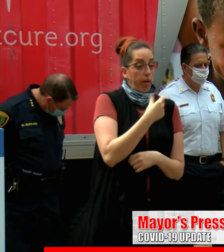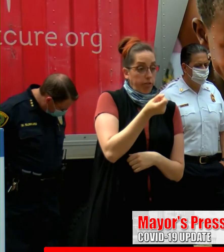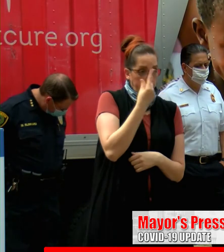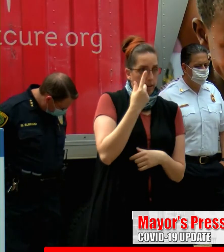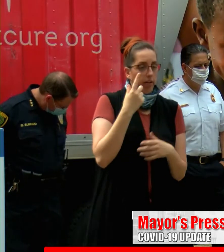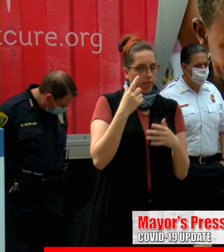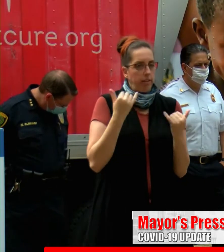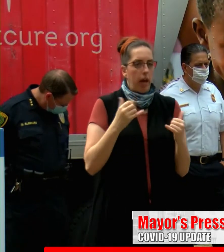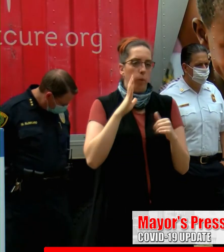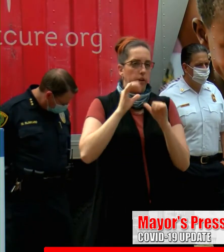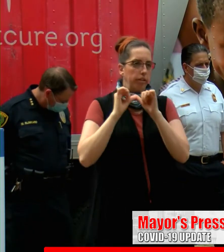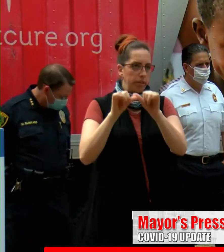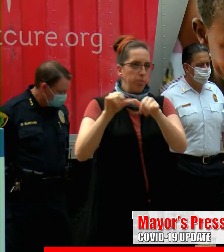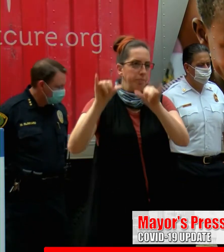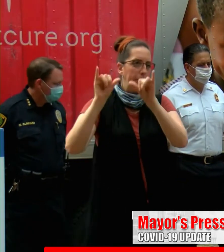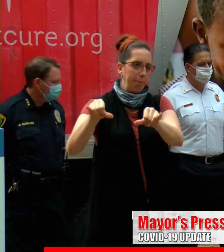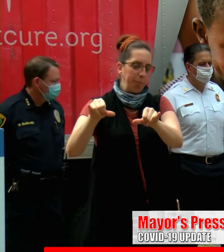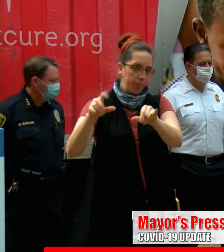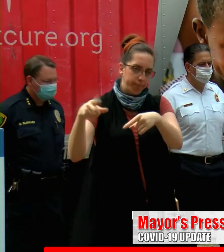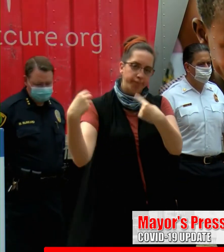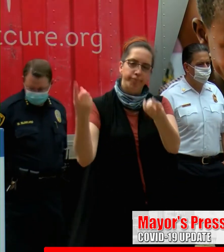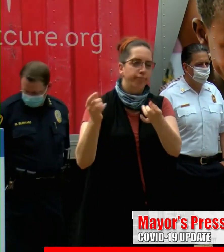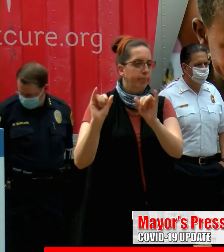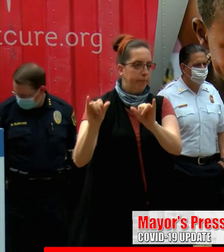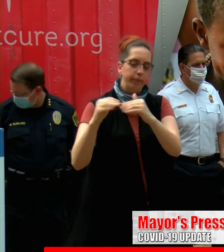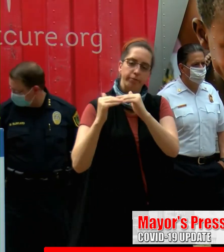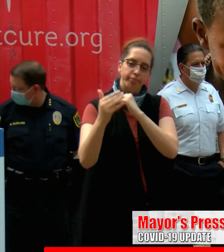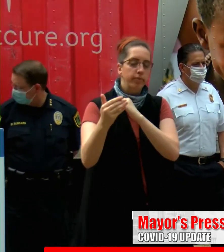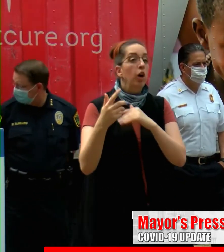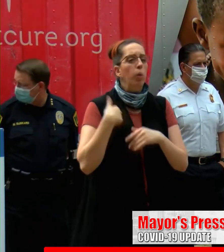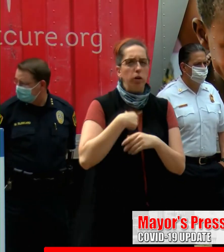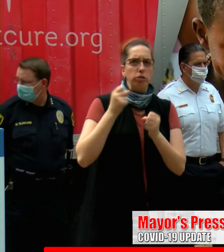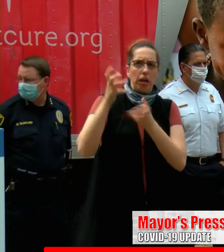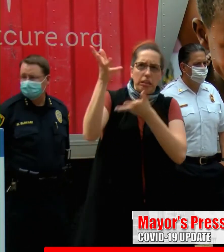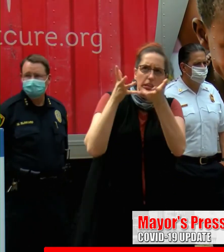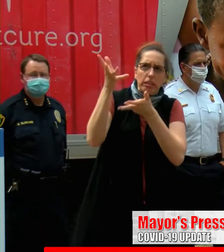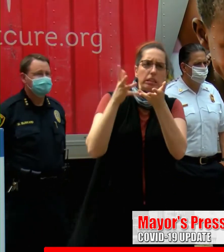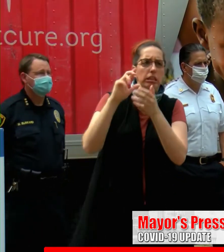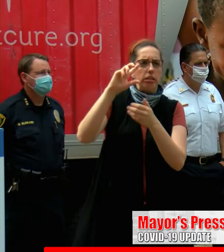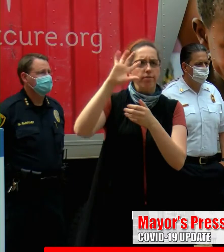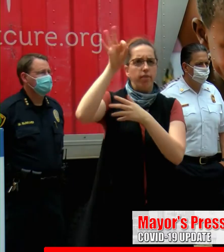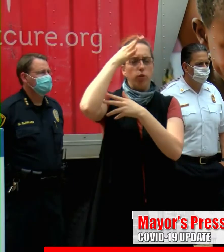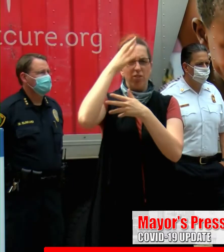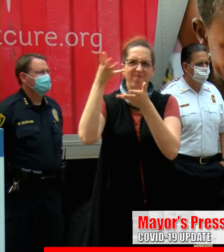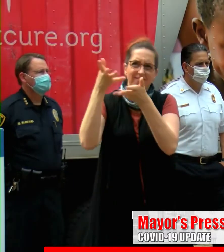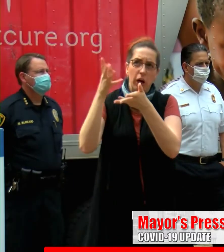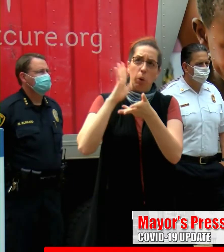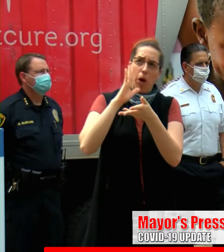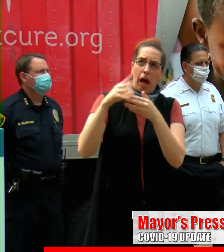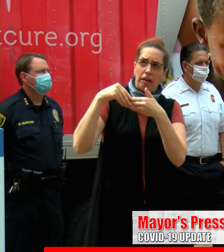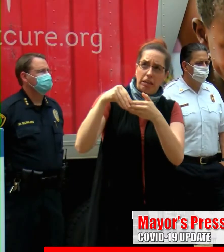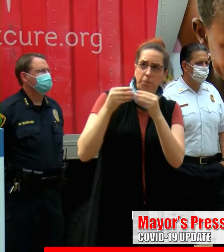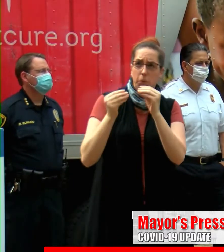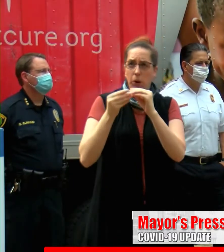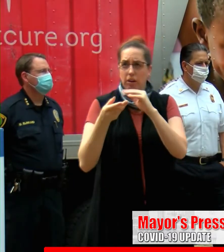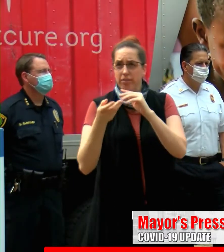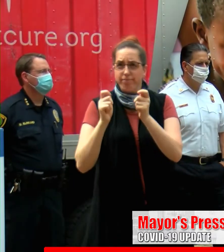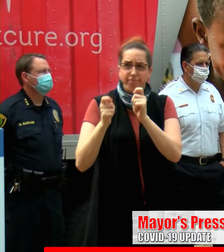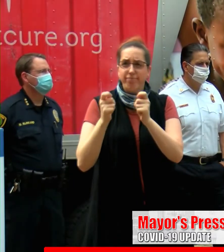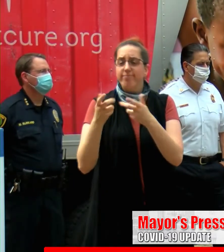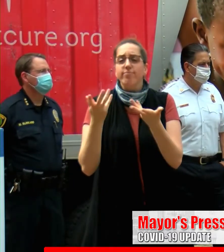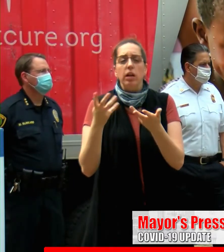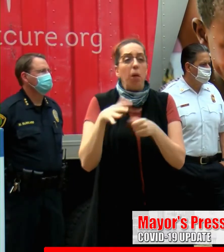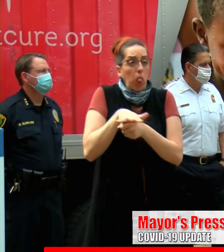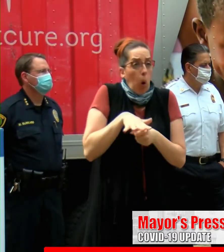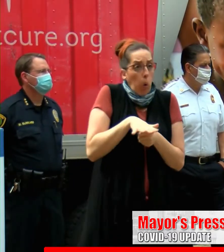that we will continue to function as we have been. We are trying to negotiate with them to see if there will be any variability in that. And that's not just a